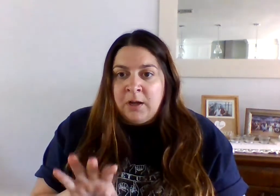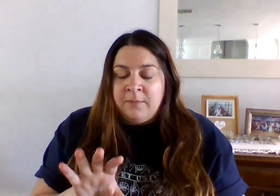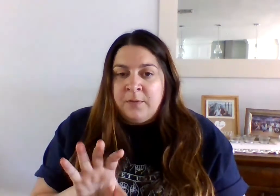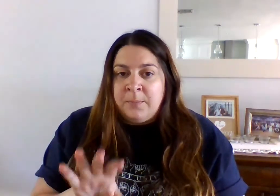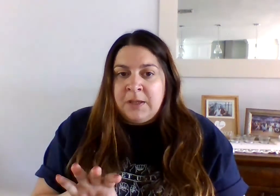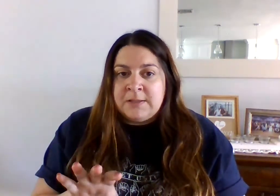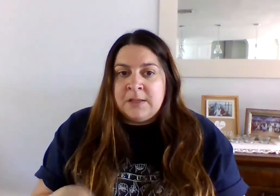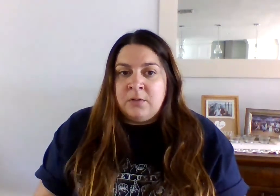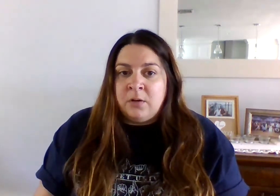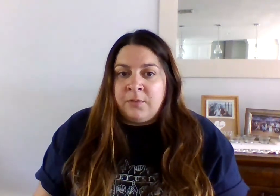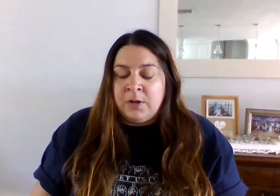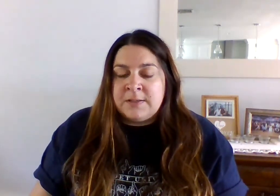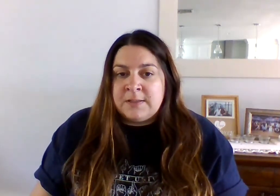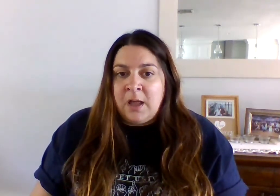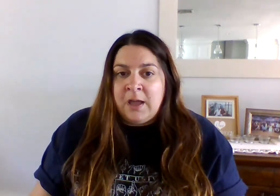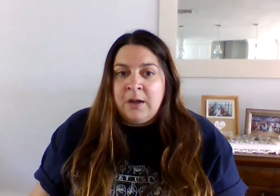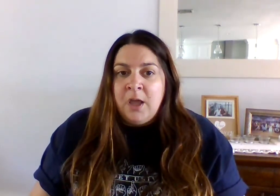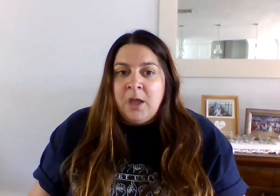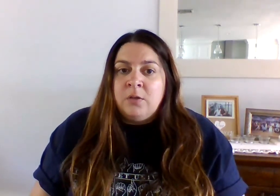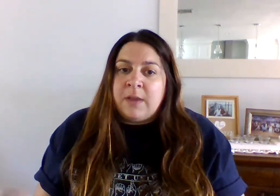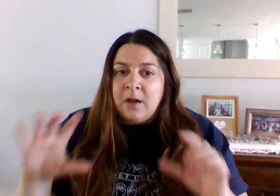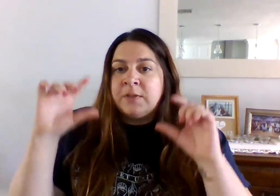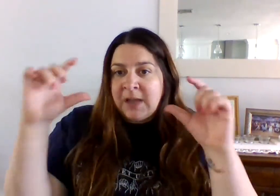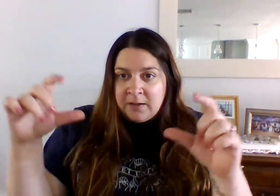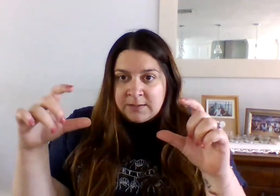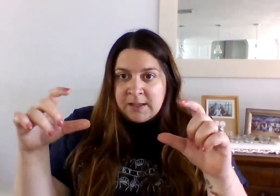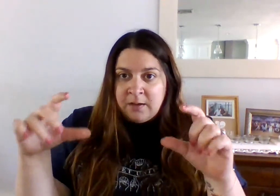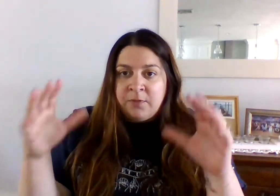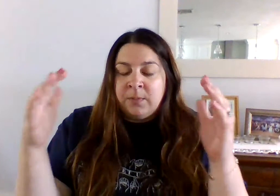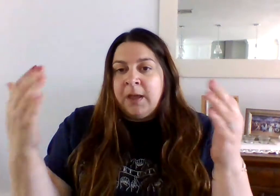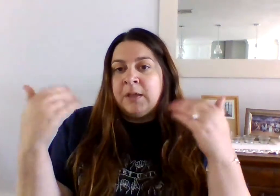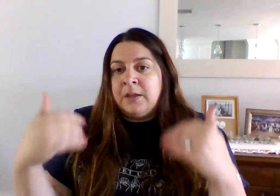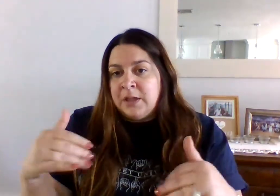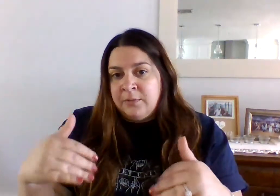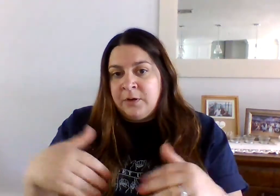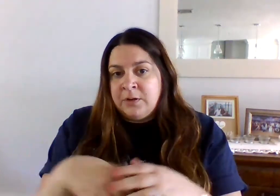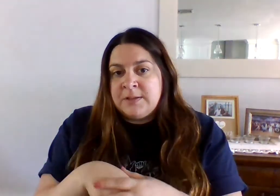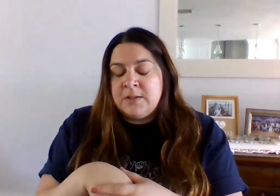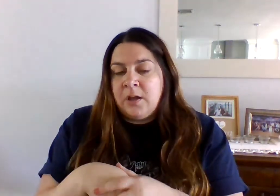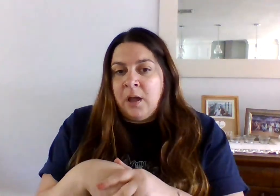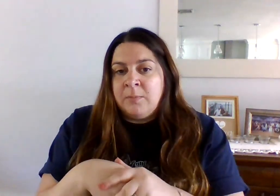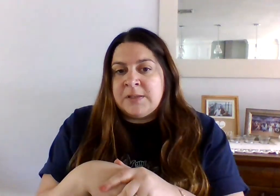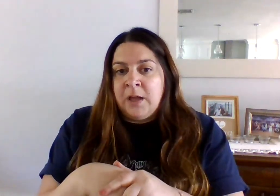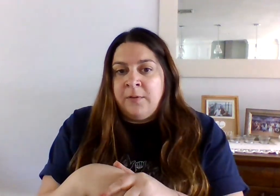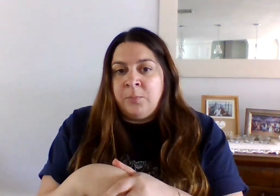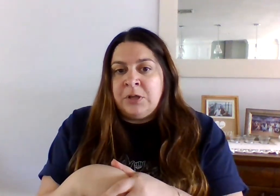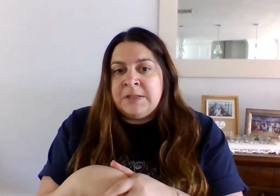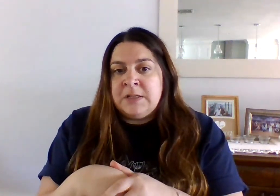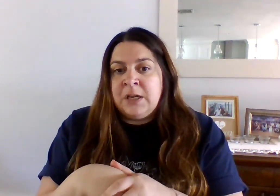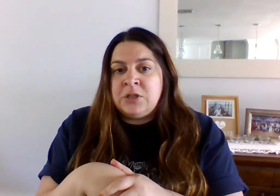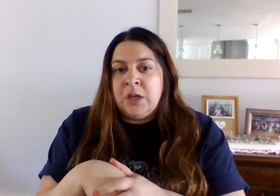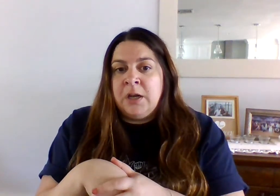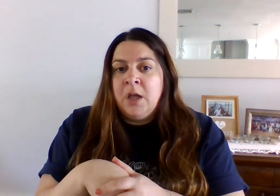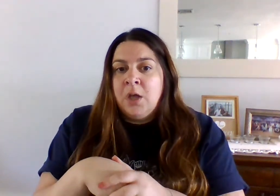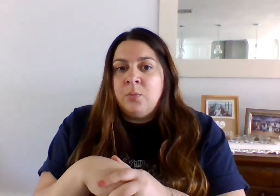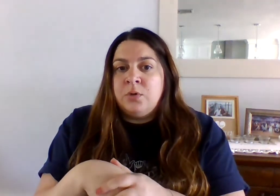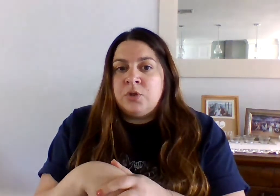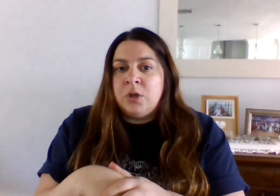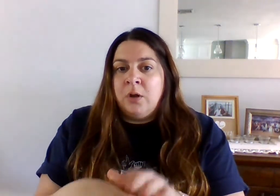the piece in your first slide. You can have a title slide if you like, and then the first slide of your presentation will show the